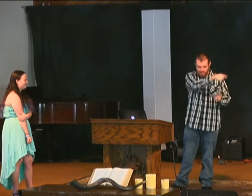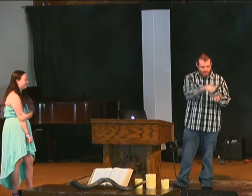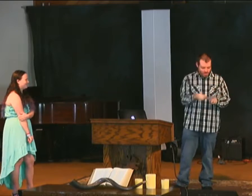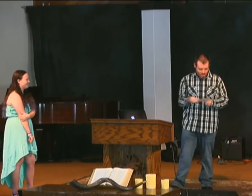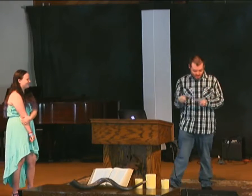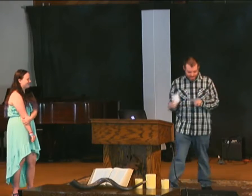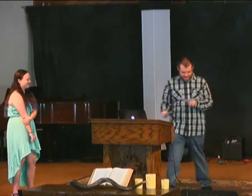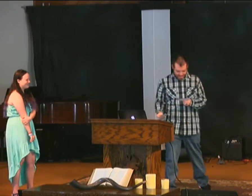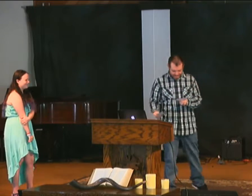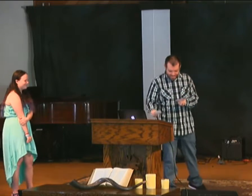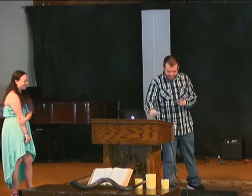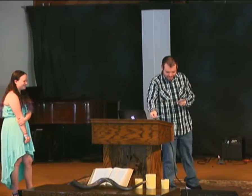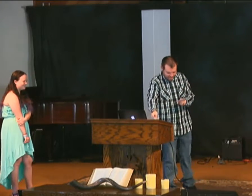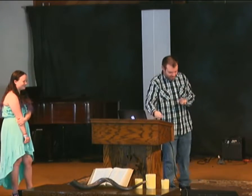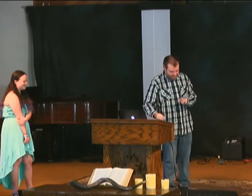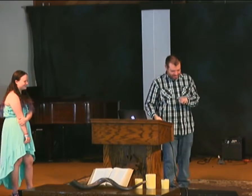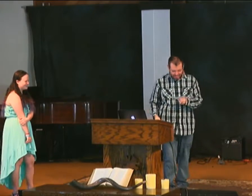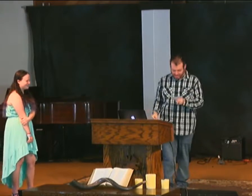Point for you.